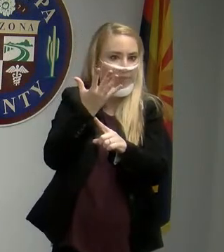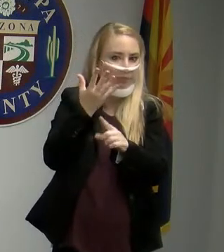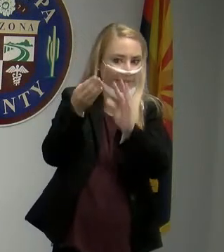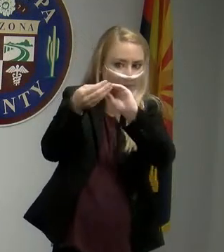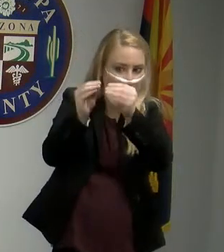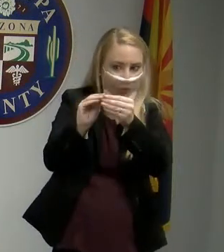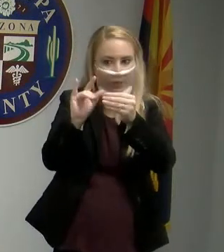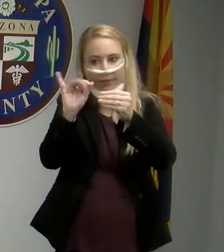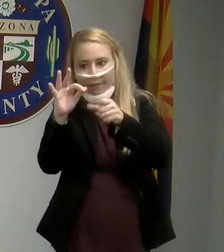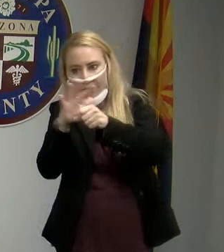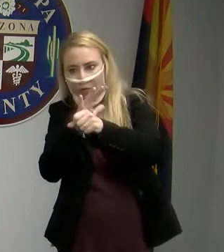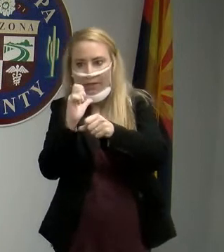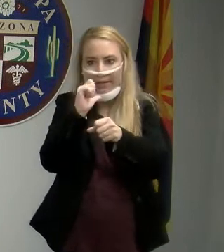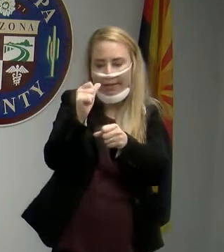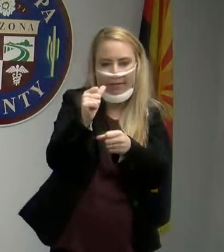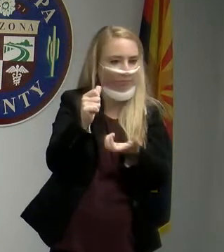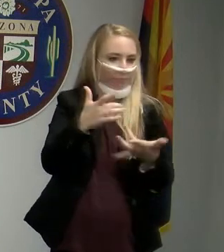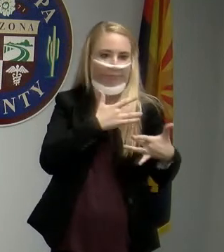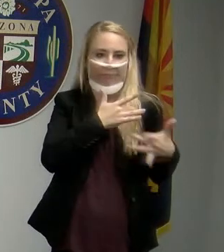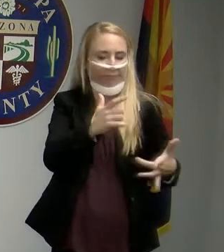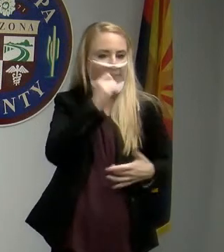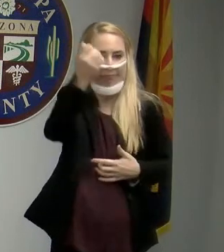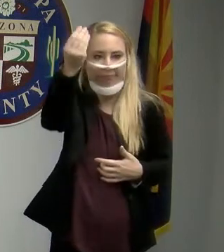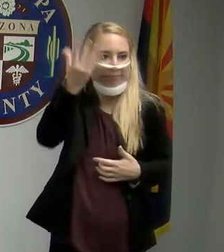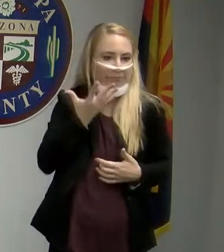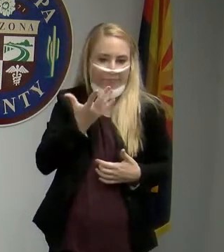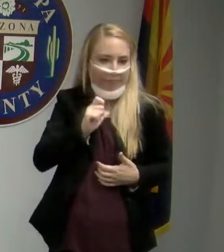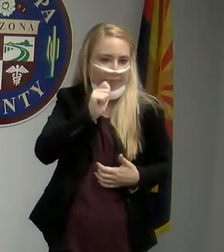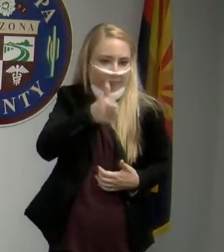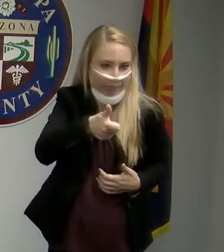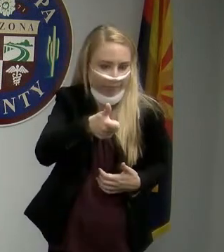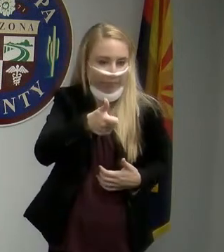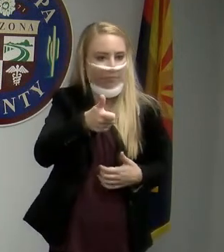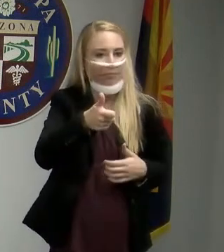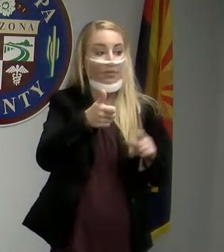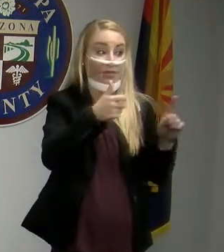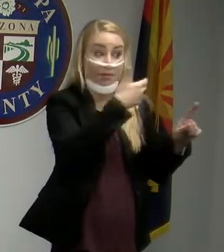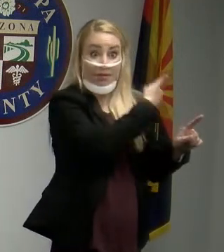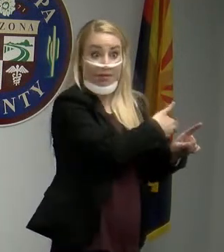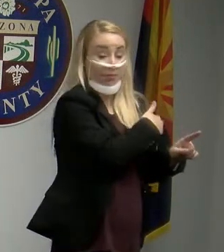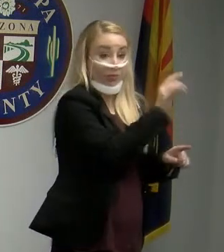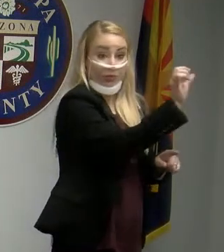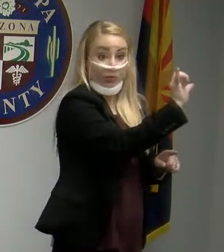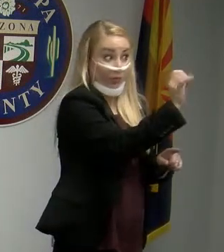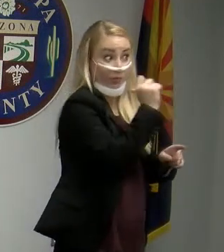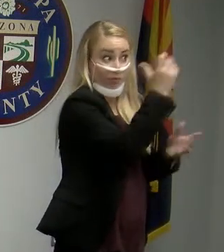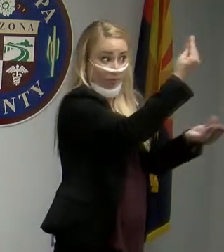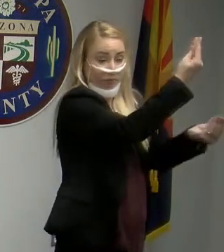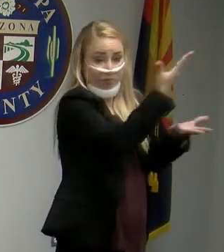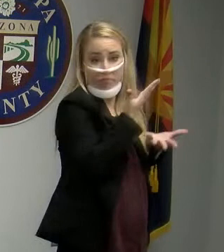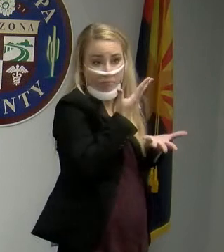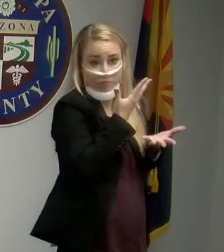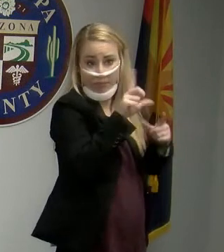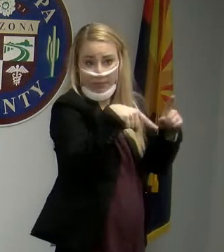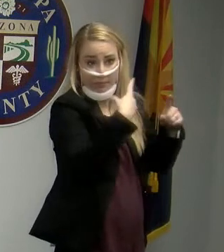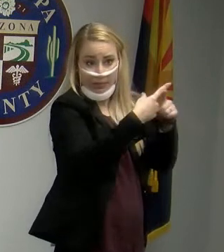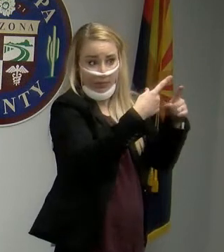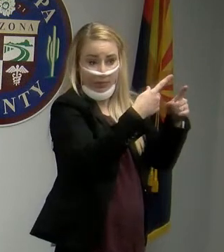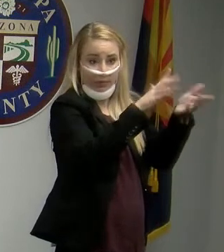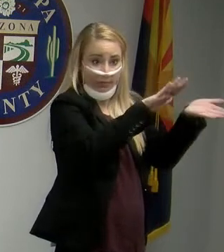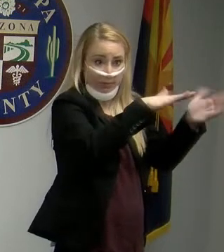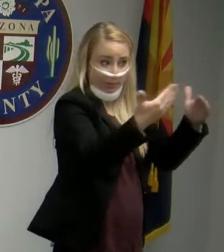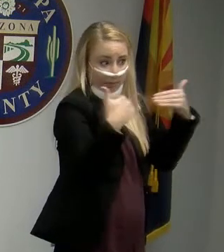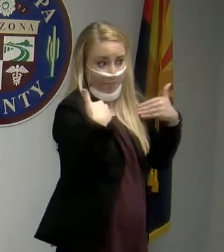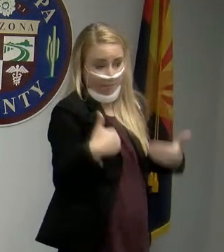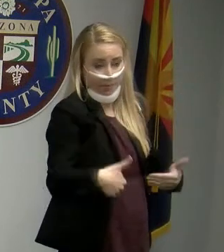with us, excuse me, and they are, and neither are hospitals. They are not licensed by the county, and we don't have